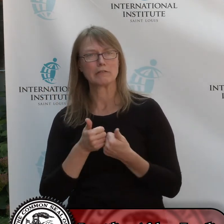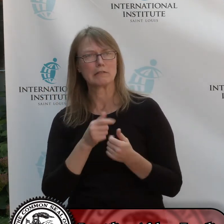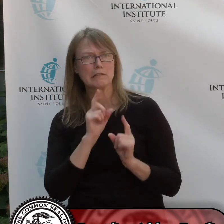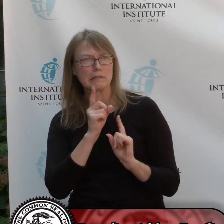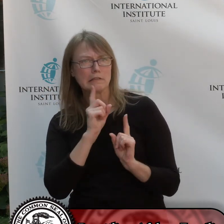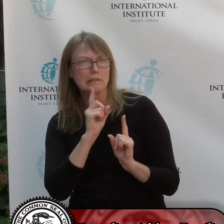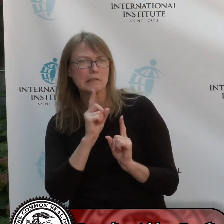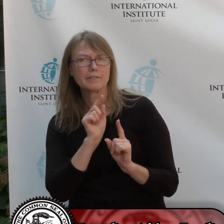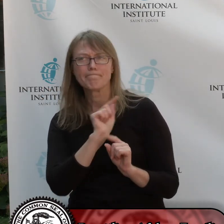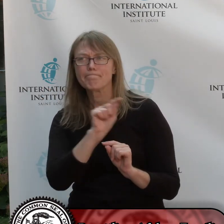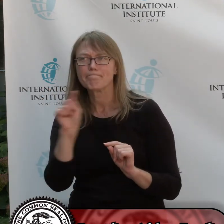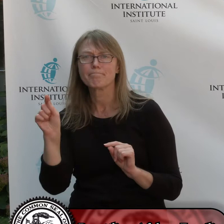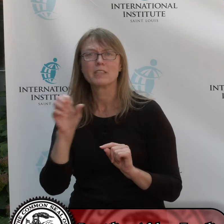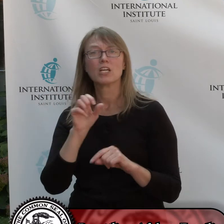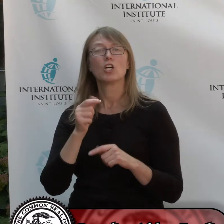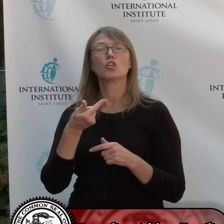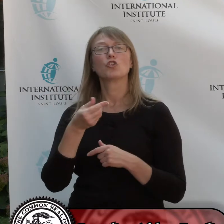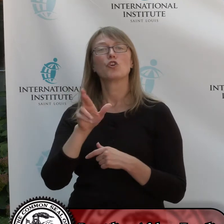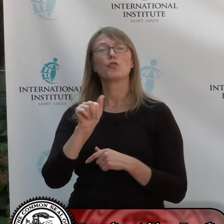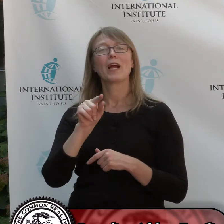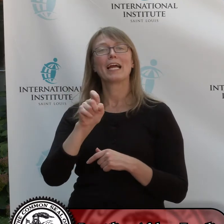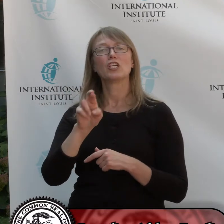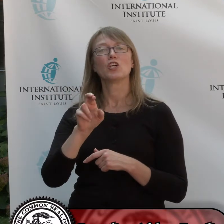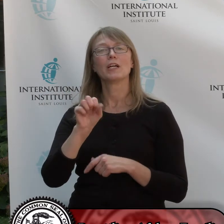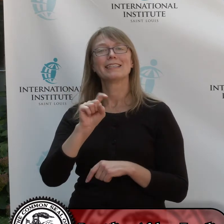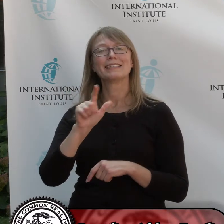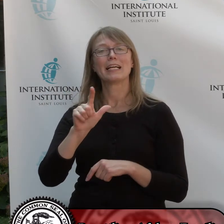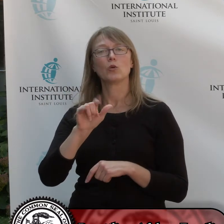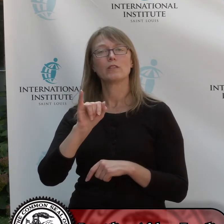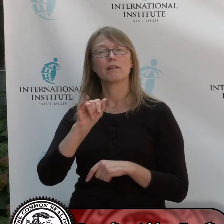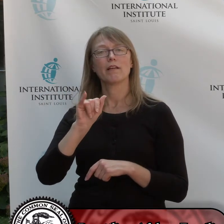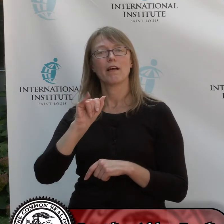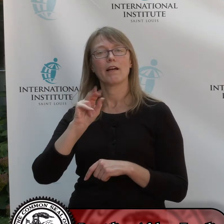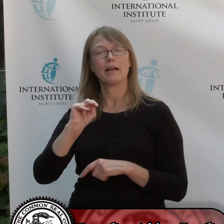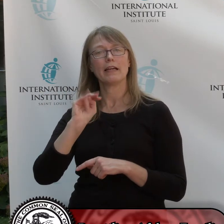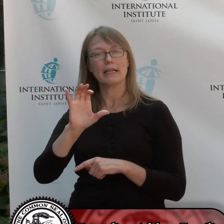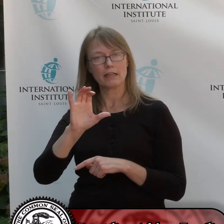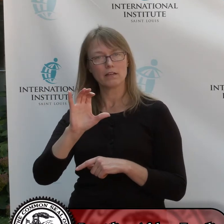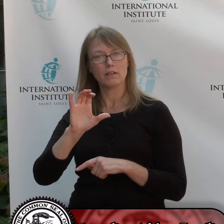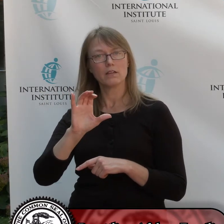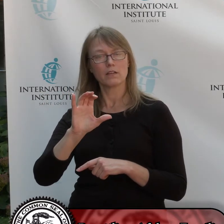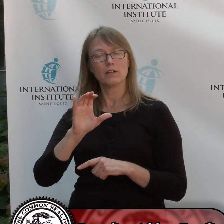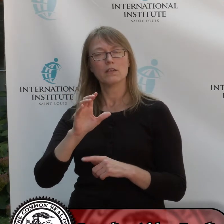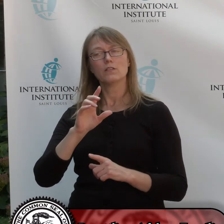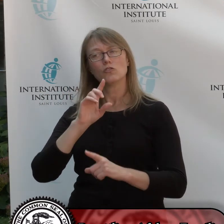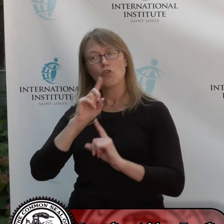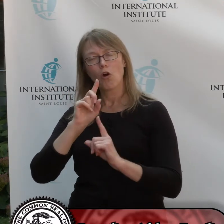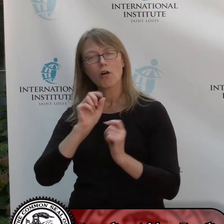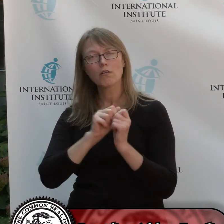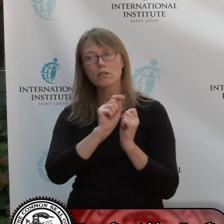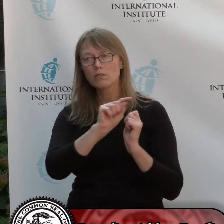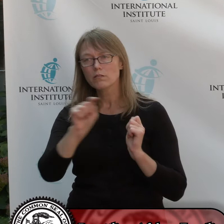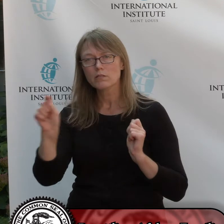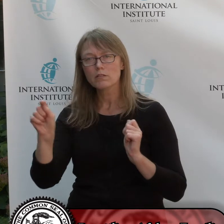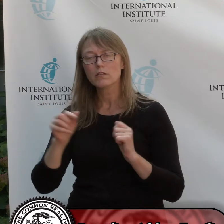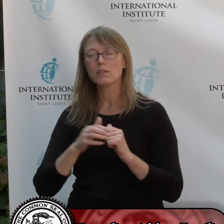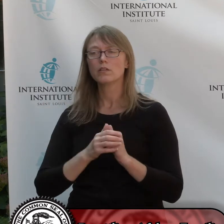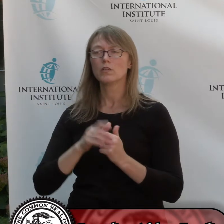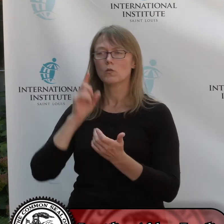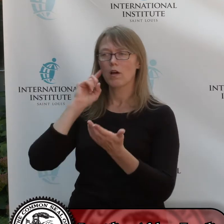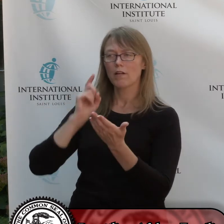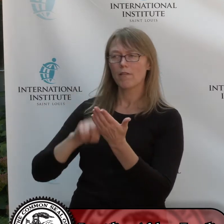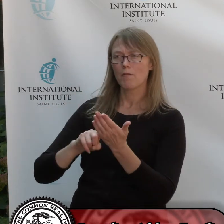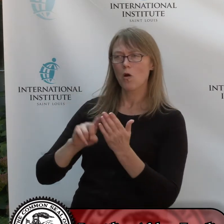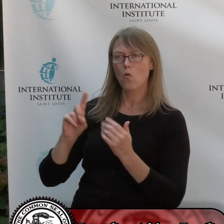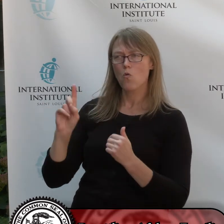we've had conversations on, looking at the staff here that's having ongoing conversations with identifying affordable housing